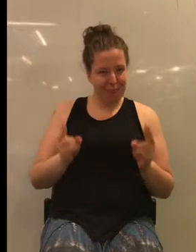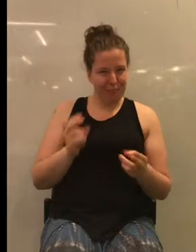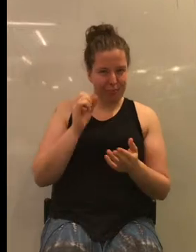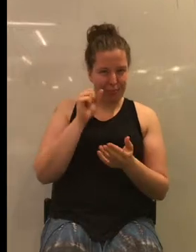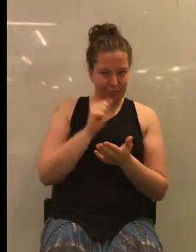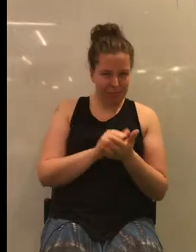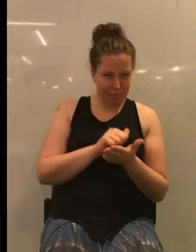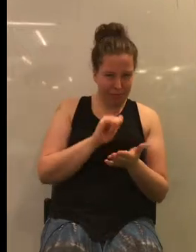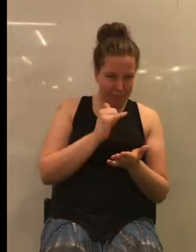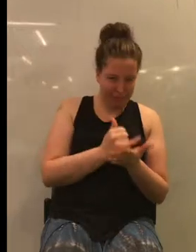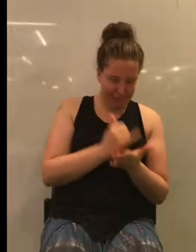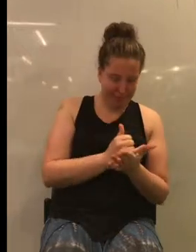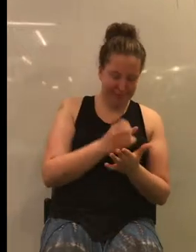area for mistake.